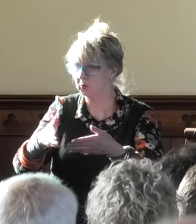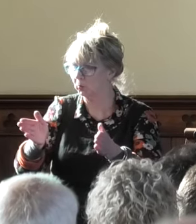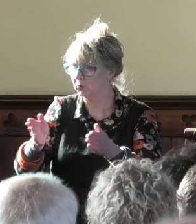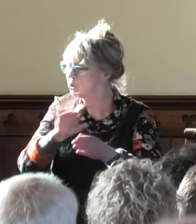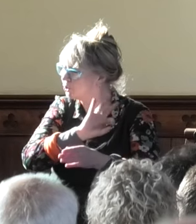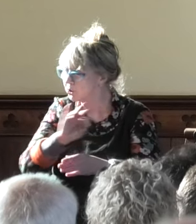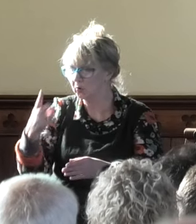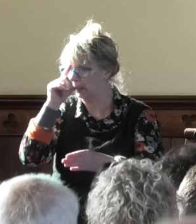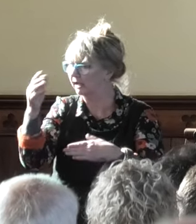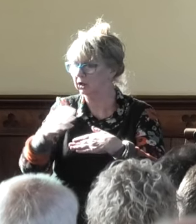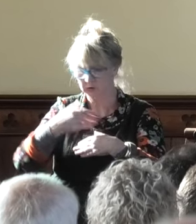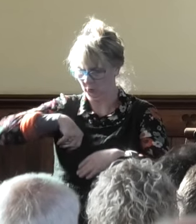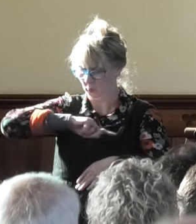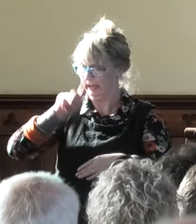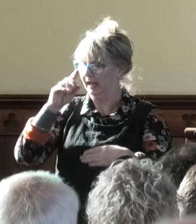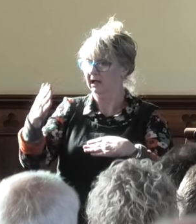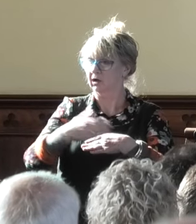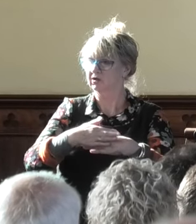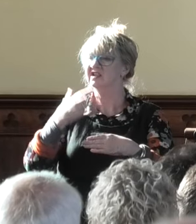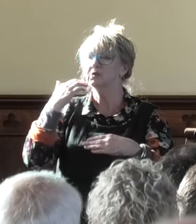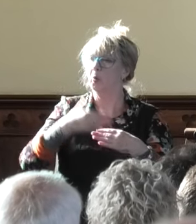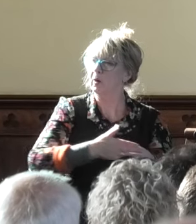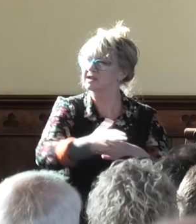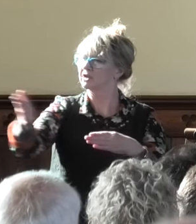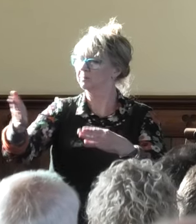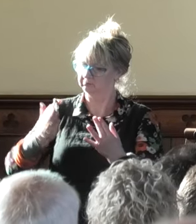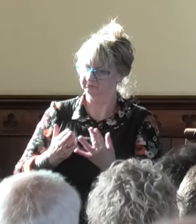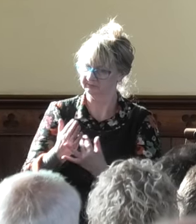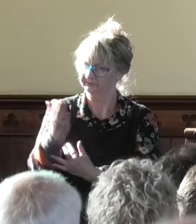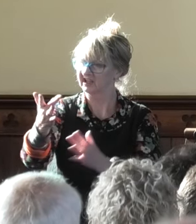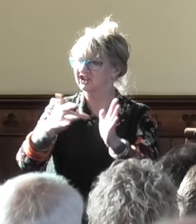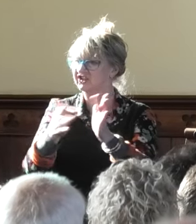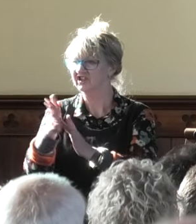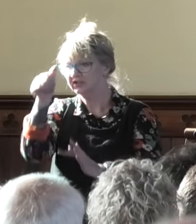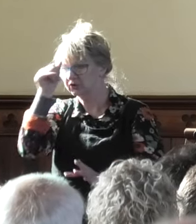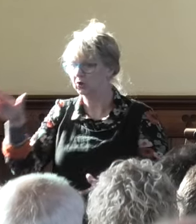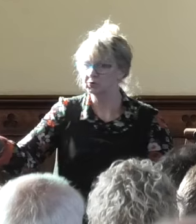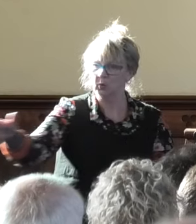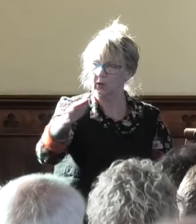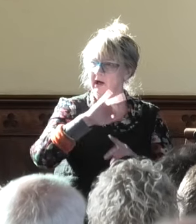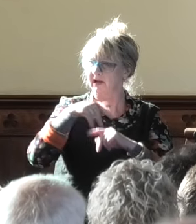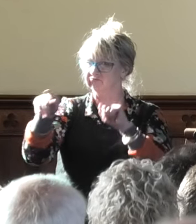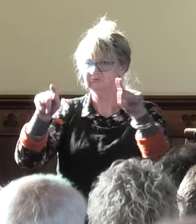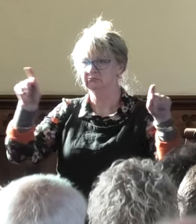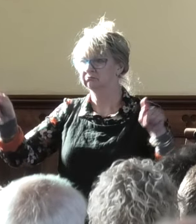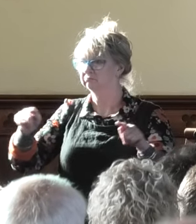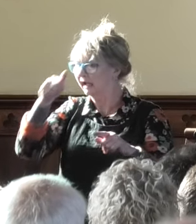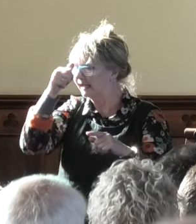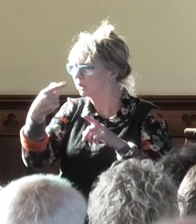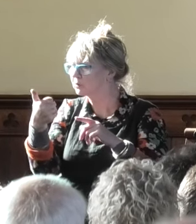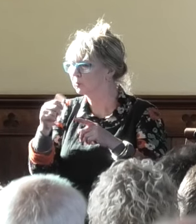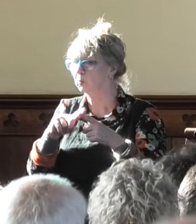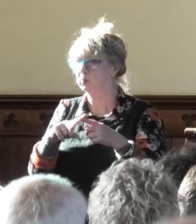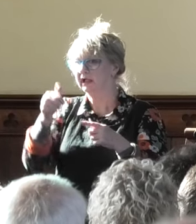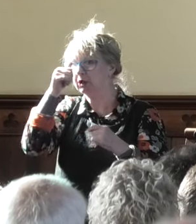even close it ourselves. Well, Jesus knows all about all of us. He knows the good, he knows the